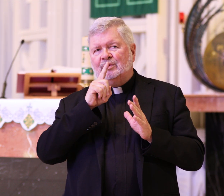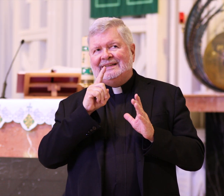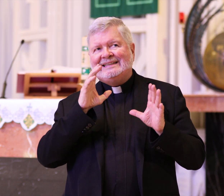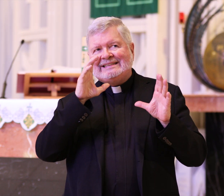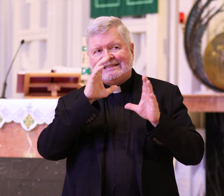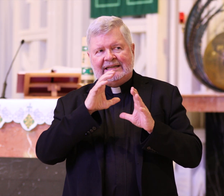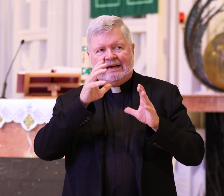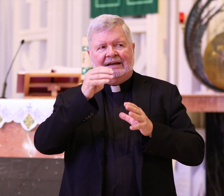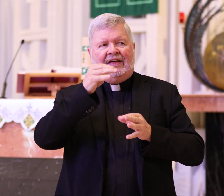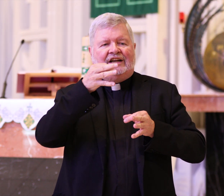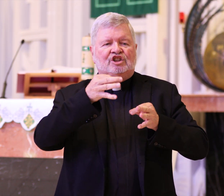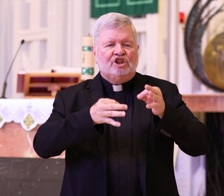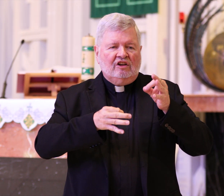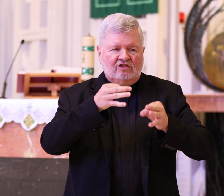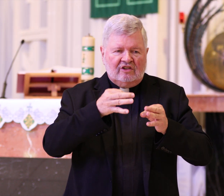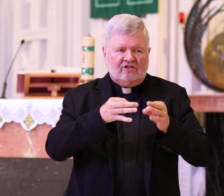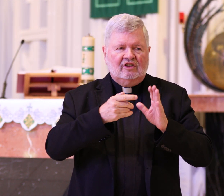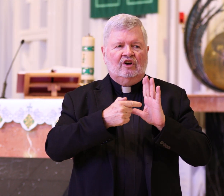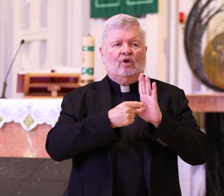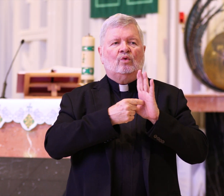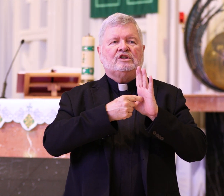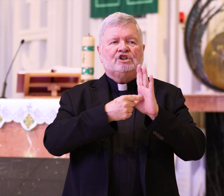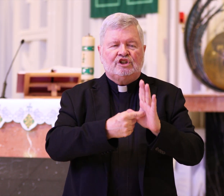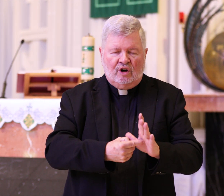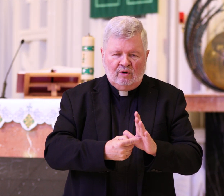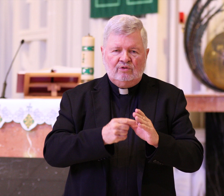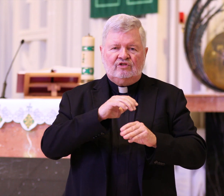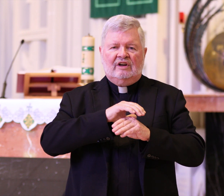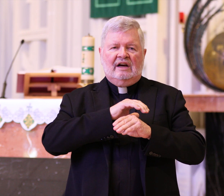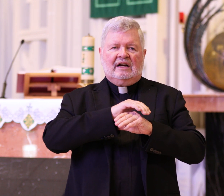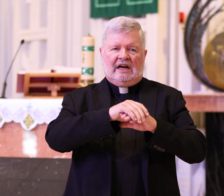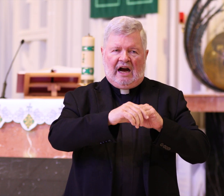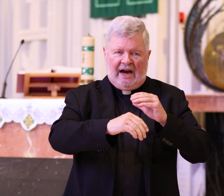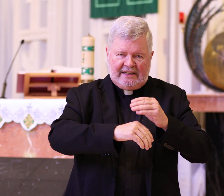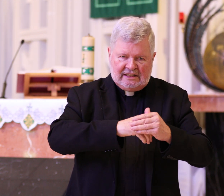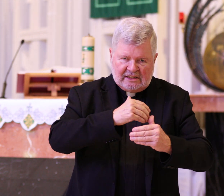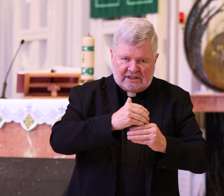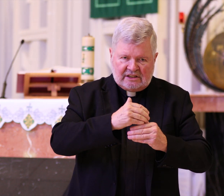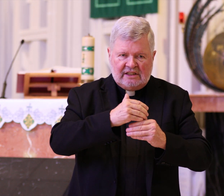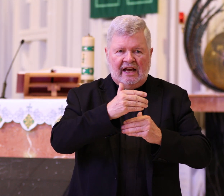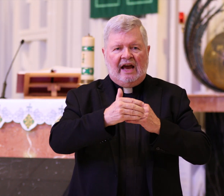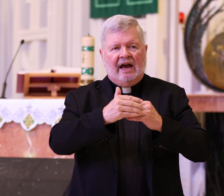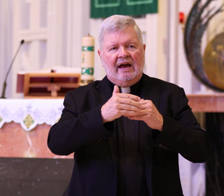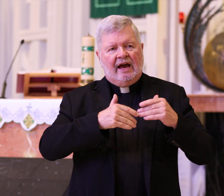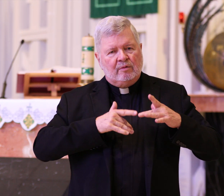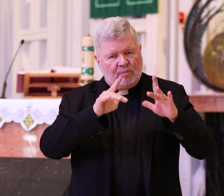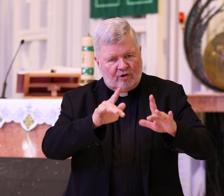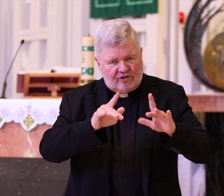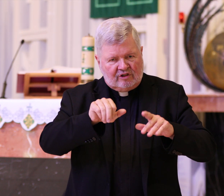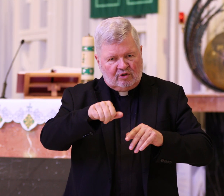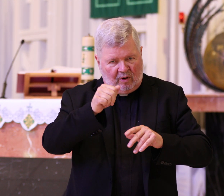really seeking that justice which shows kindness and mercy to